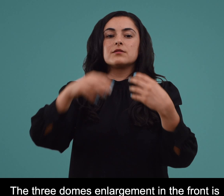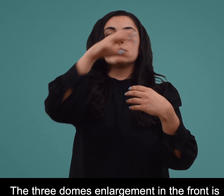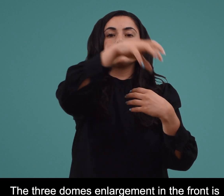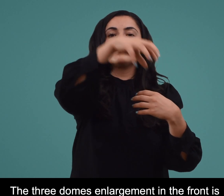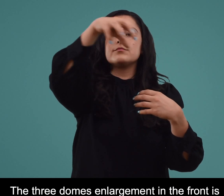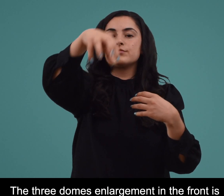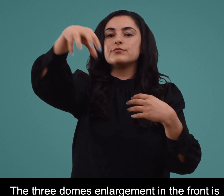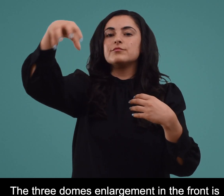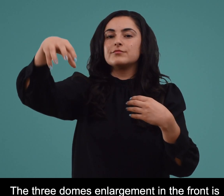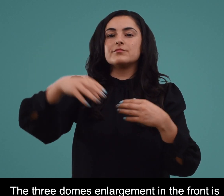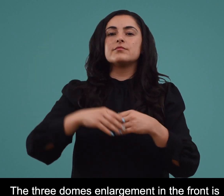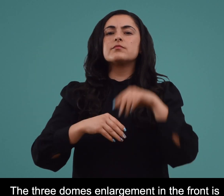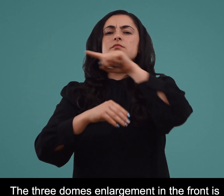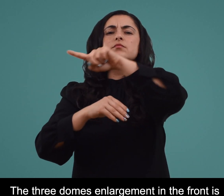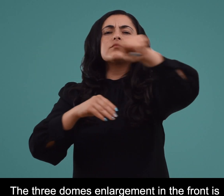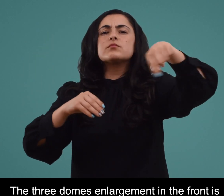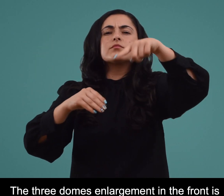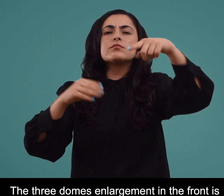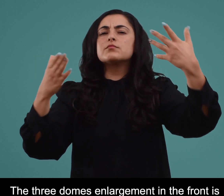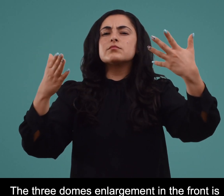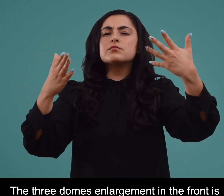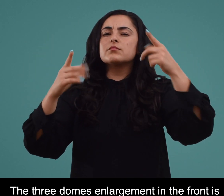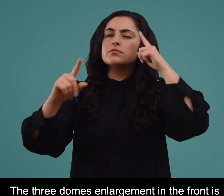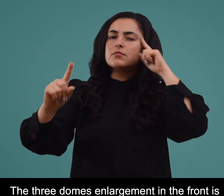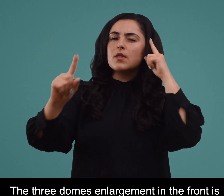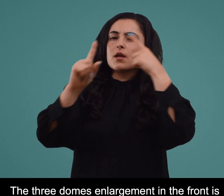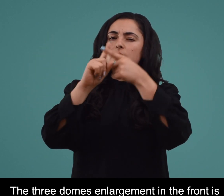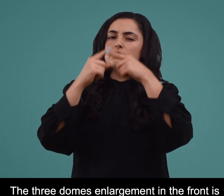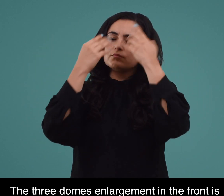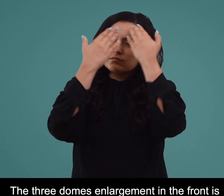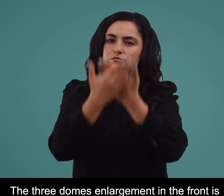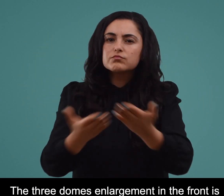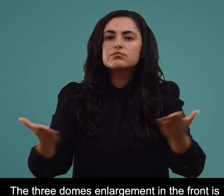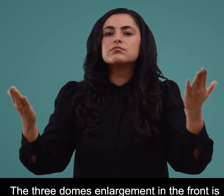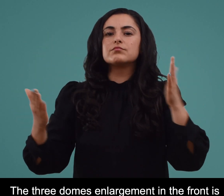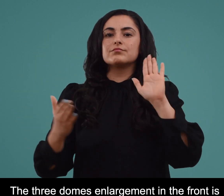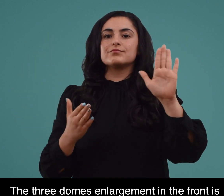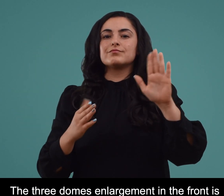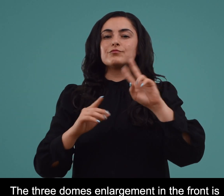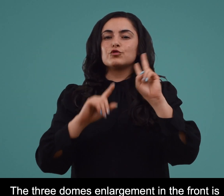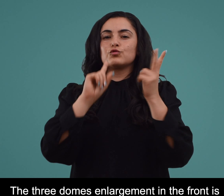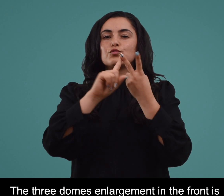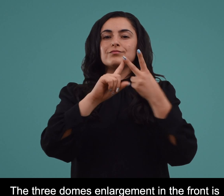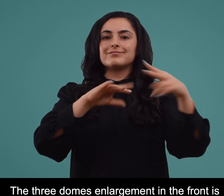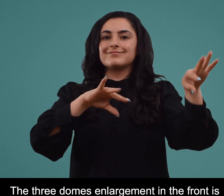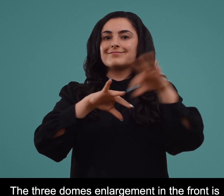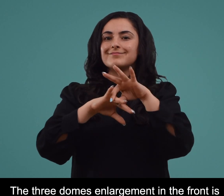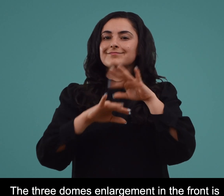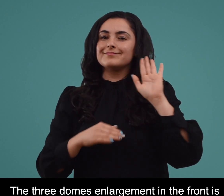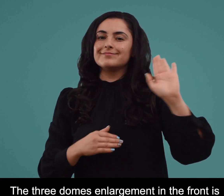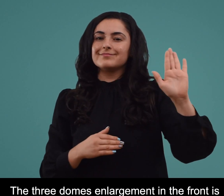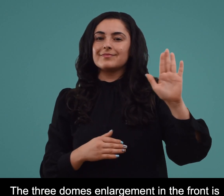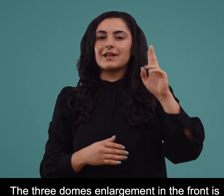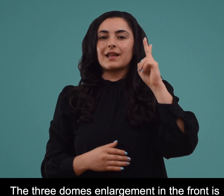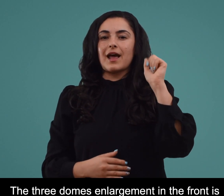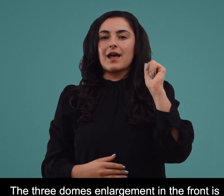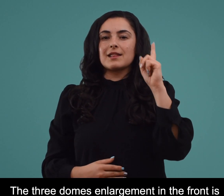The three domes enlargement in the front is in particular dedicated to the late wife of Kadı Saifullah